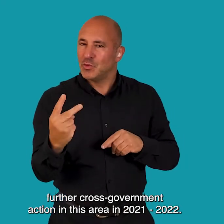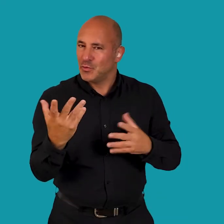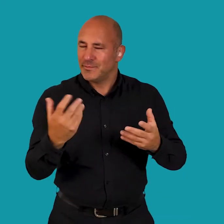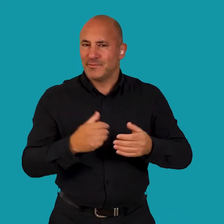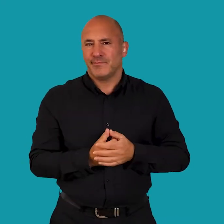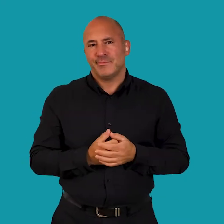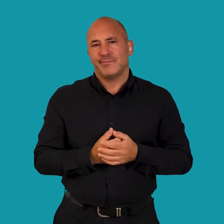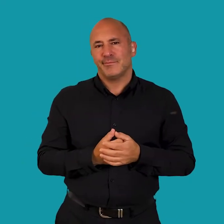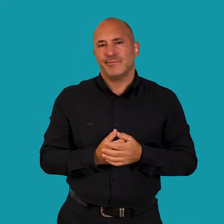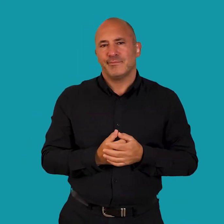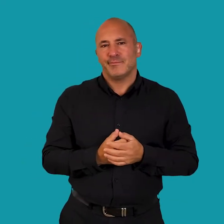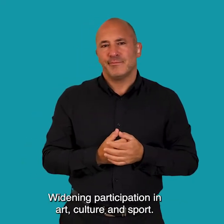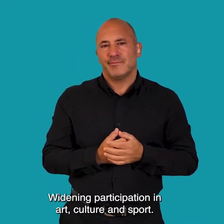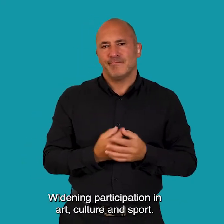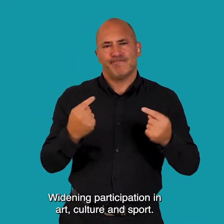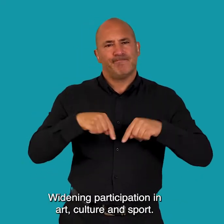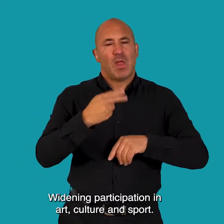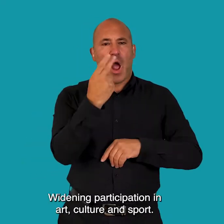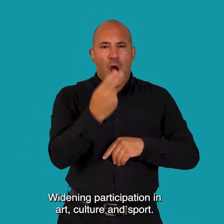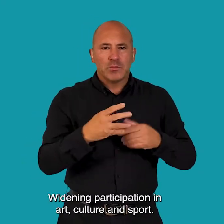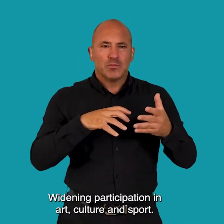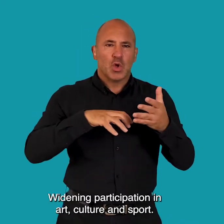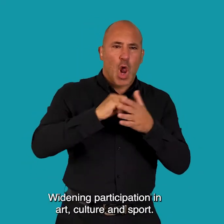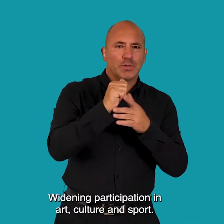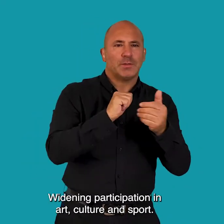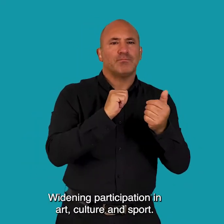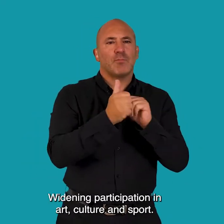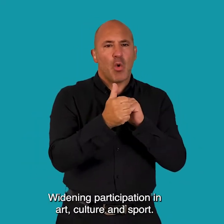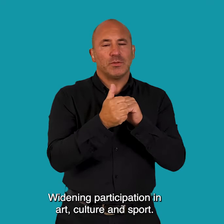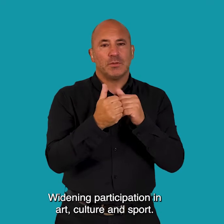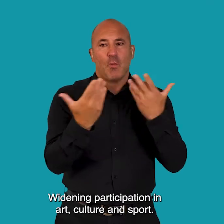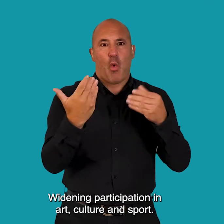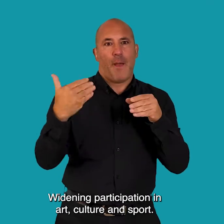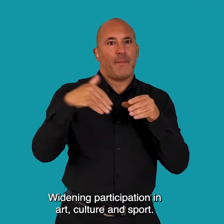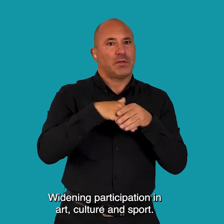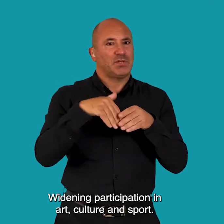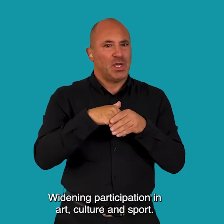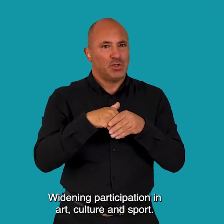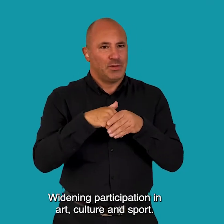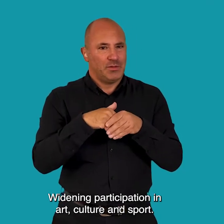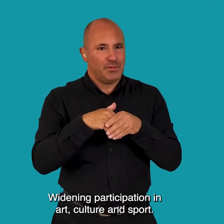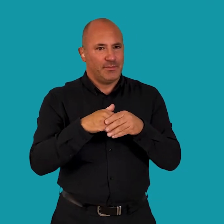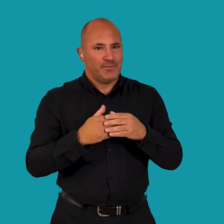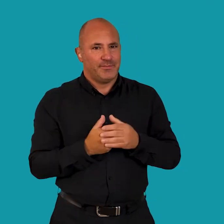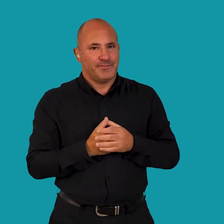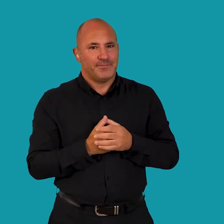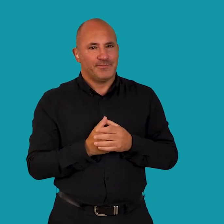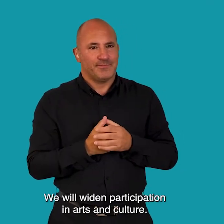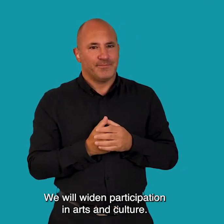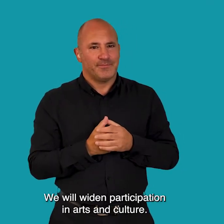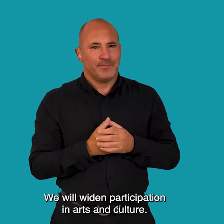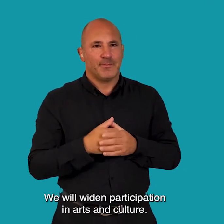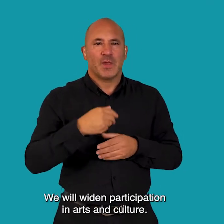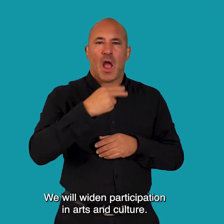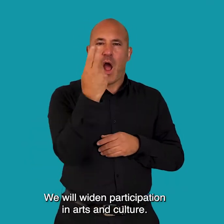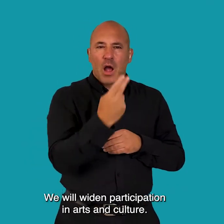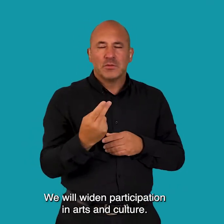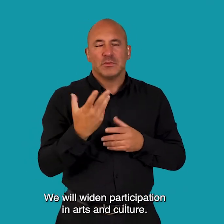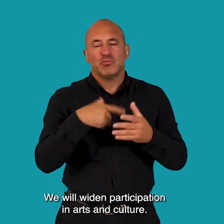22. Widening participation in art, culture and sport. We will widen participation